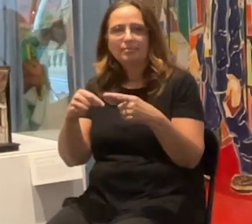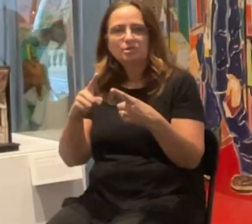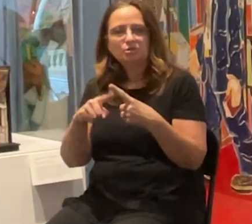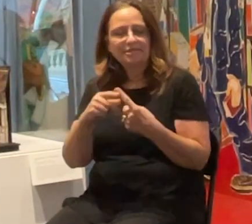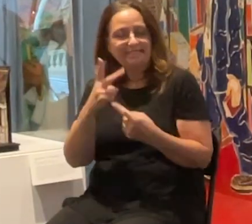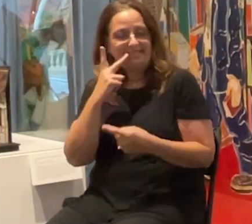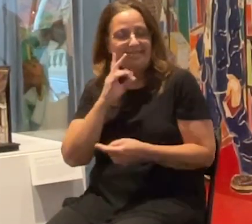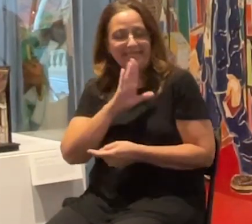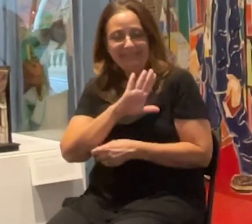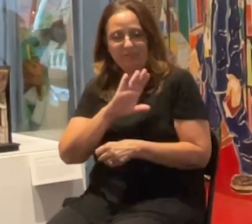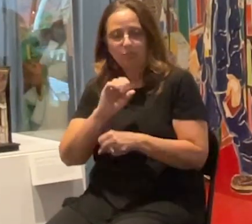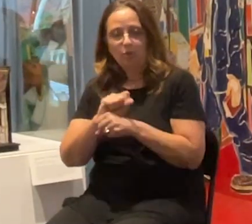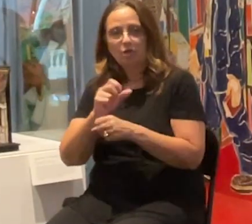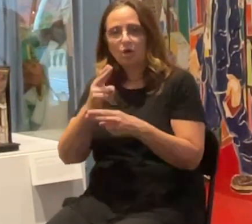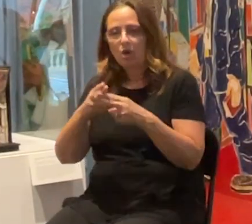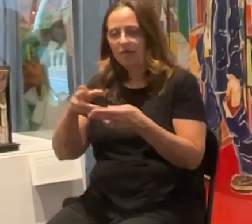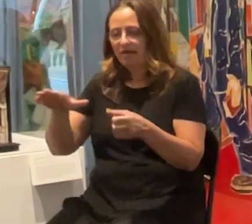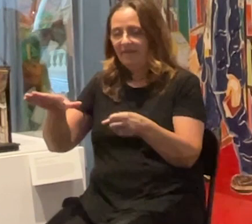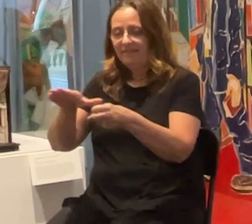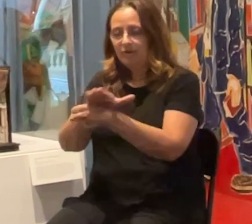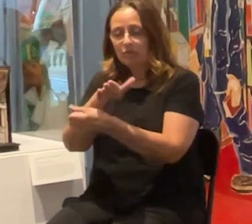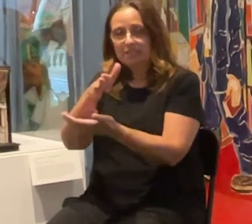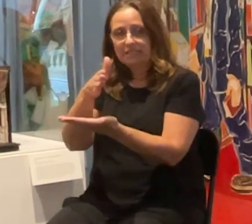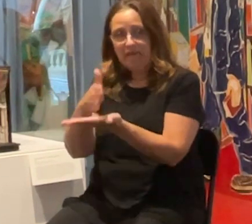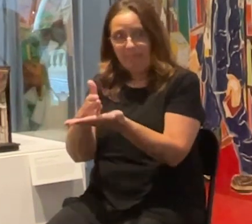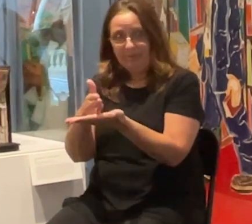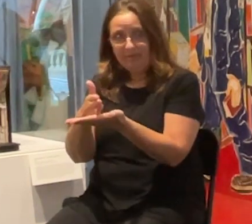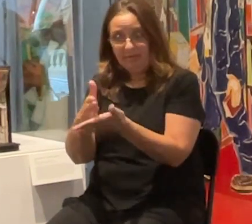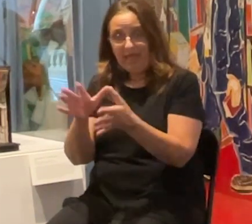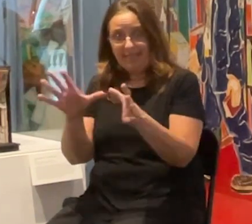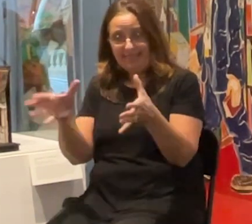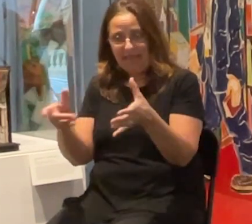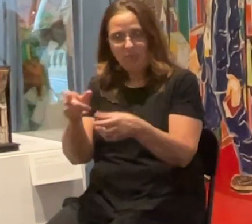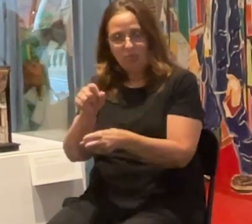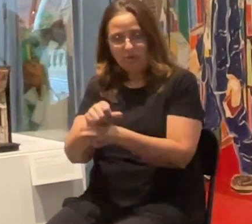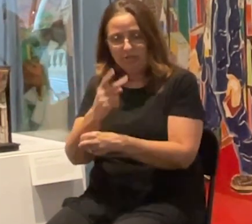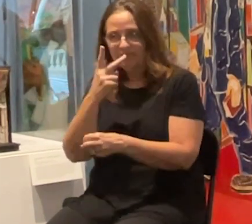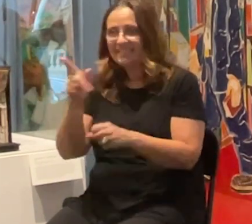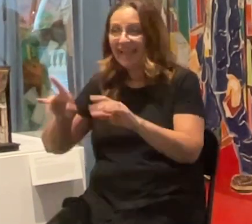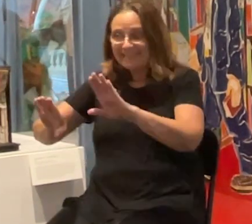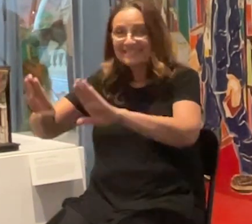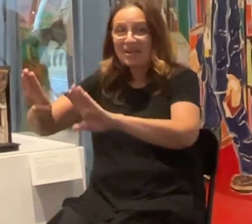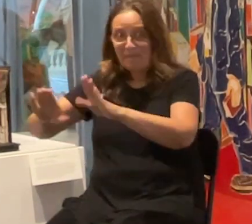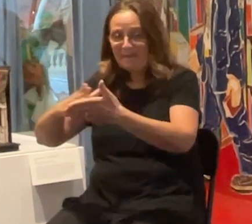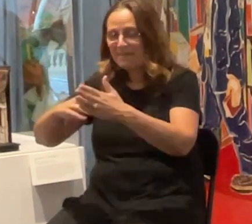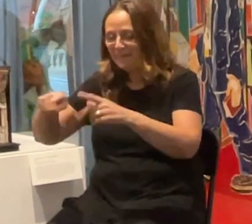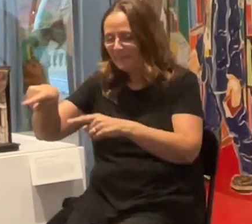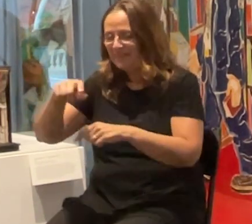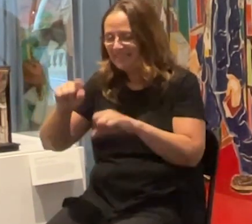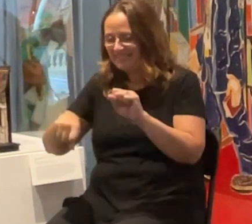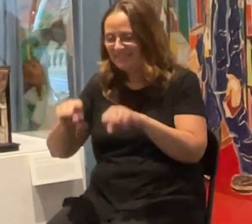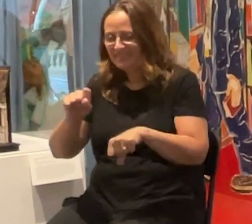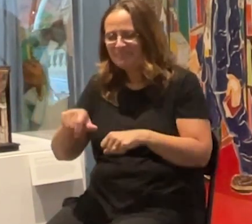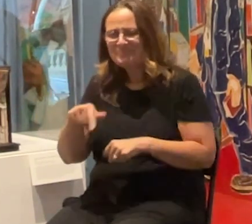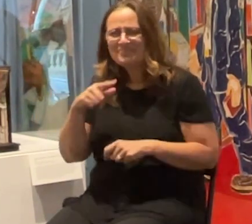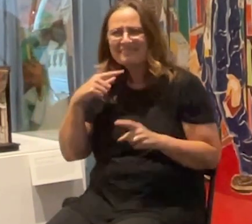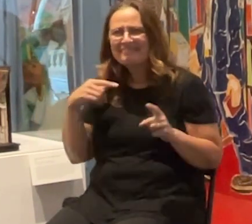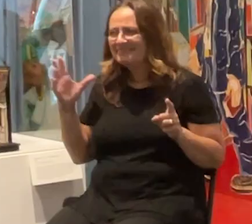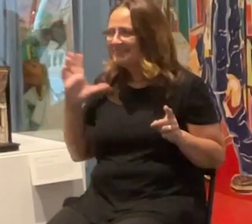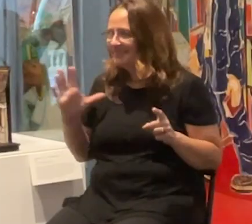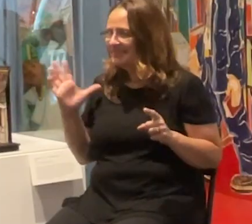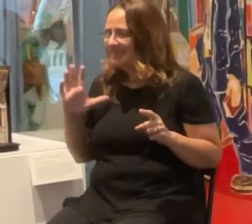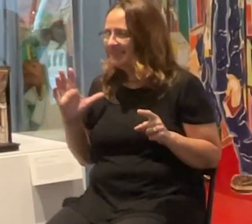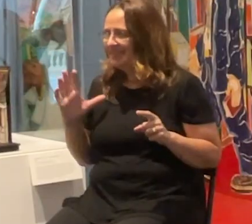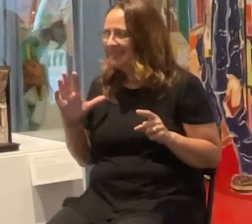and see that installation? My aunt. Yeah. Okay. But also at the time, I remember you